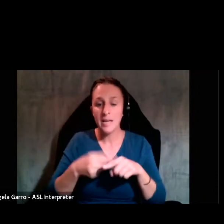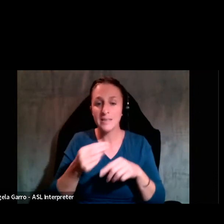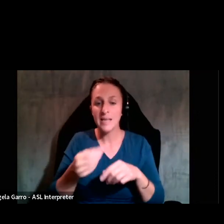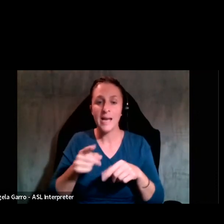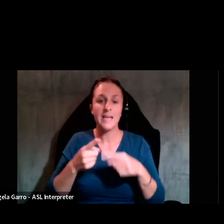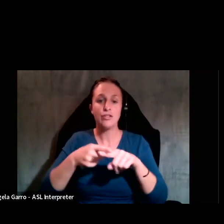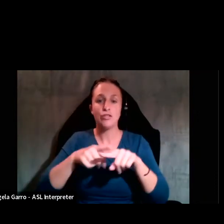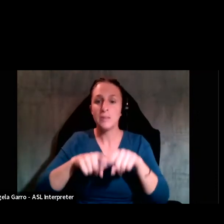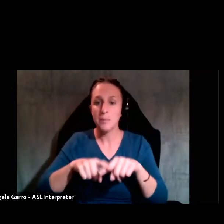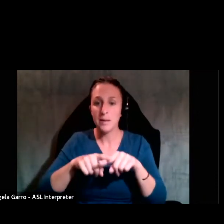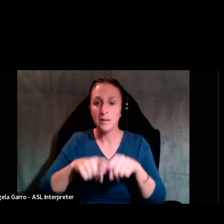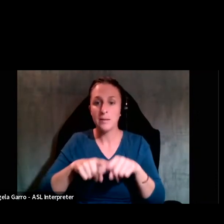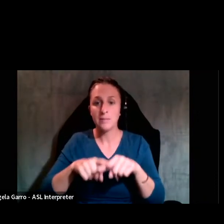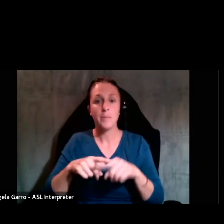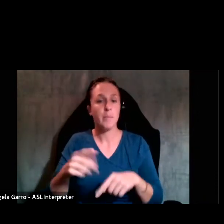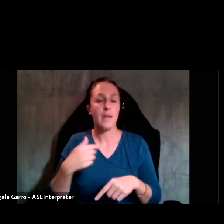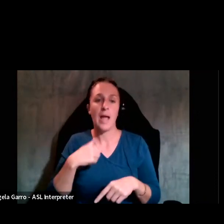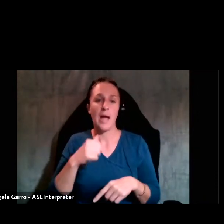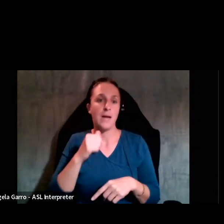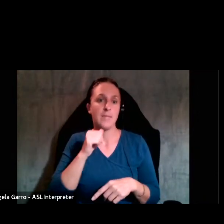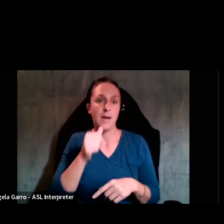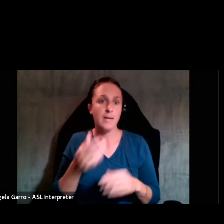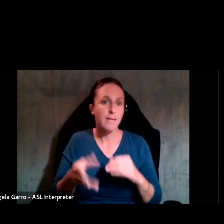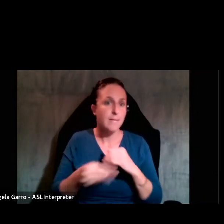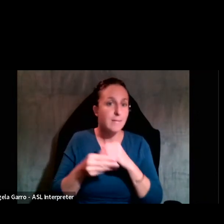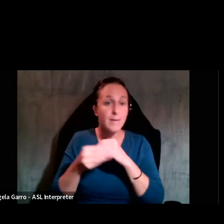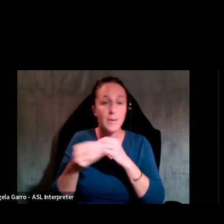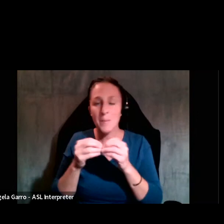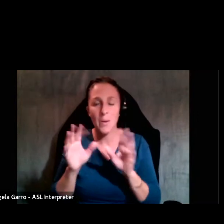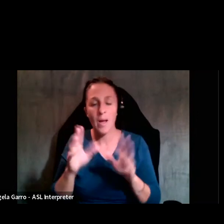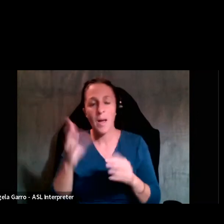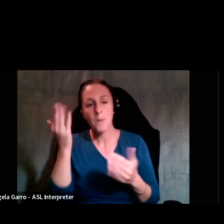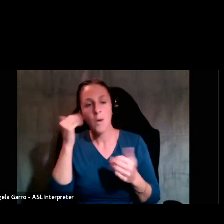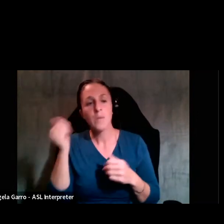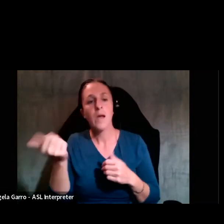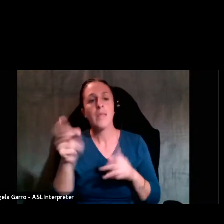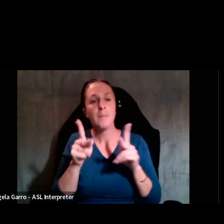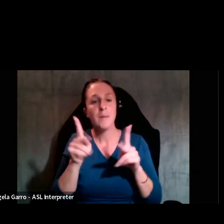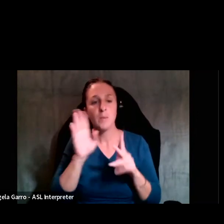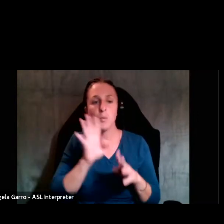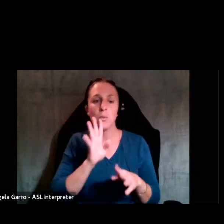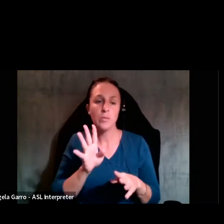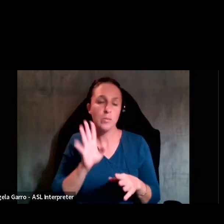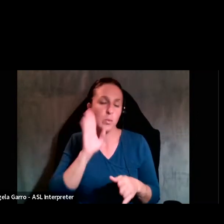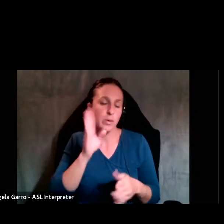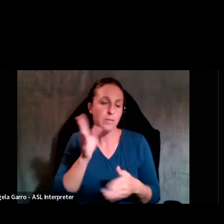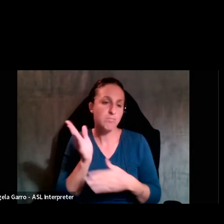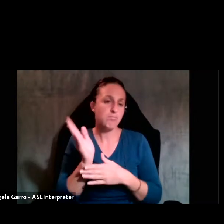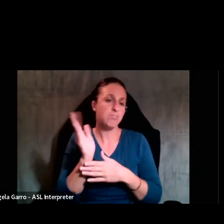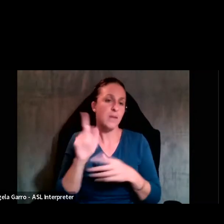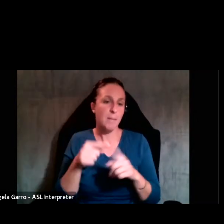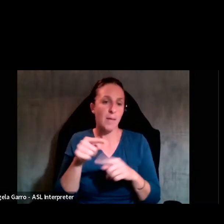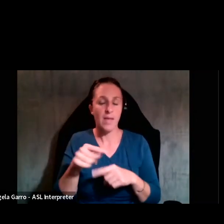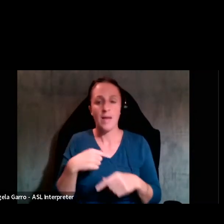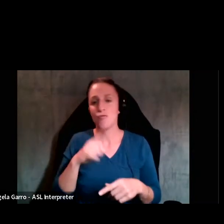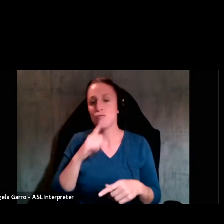interdependability. And I won't say too much more. I'm hoping that others here will speak about that as well. But I was really happy to have been able to attend